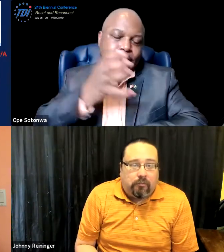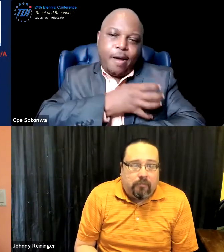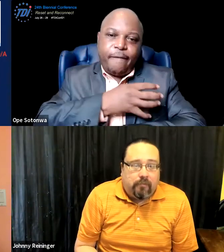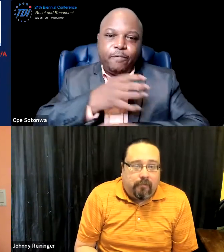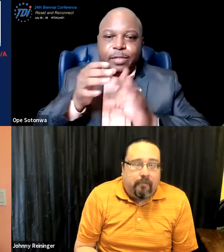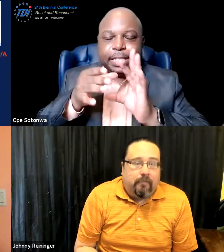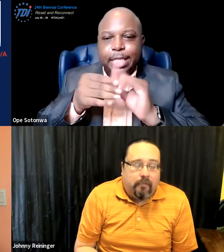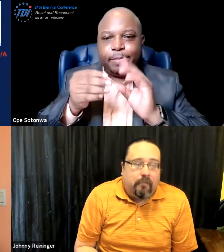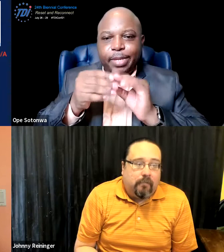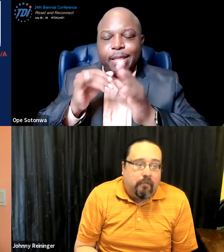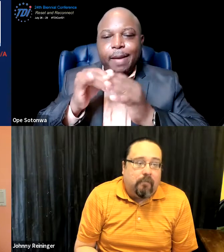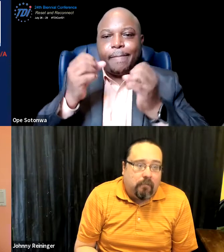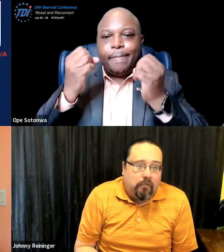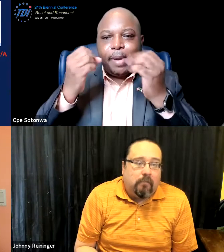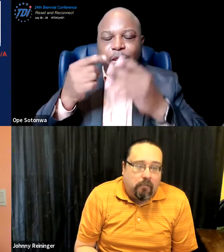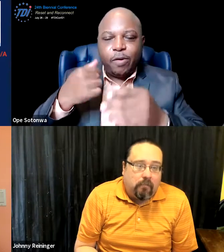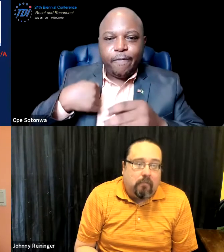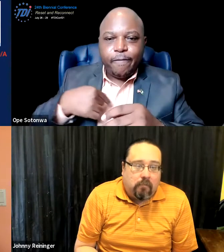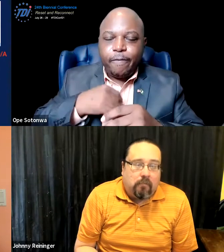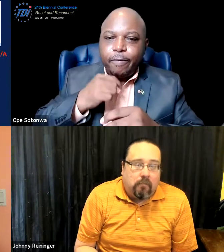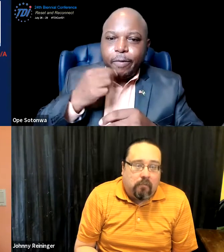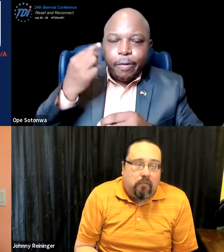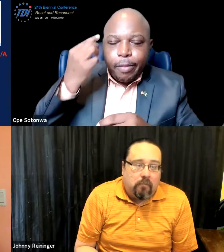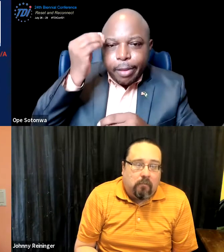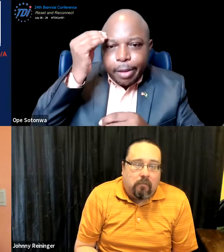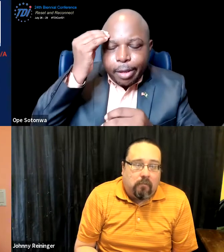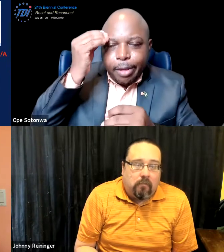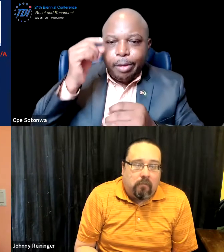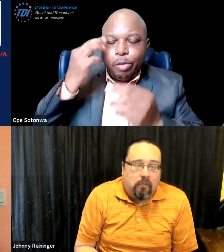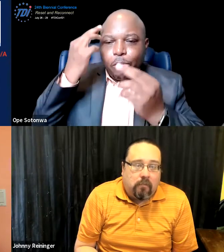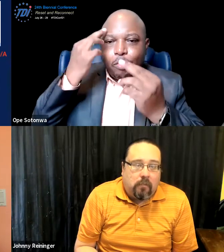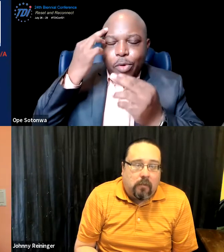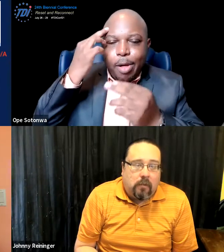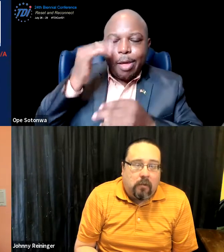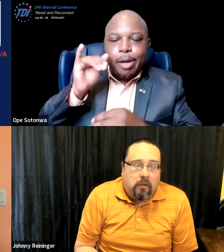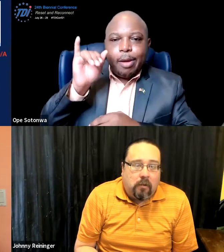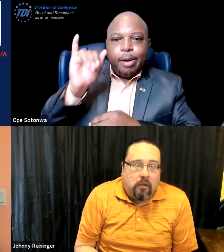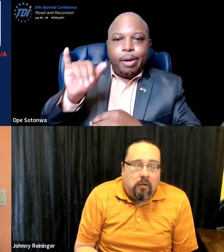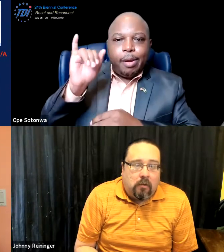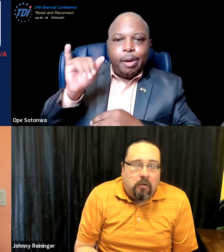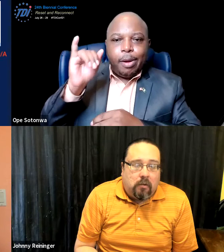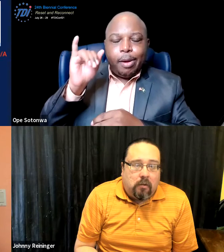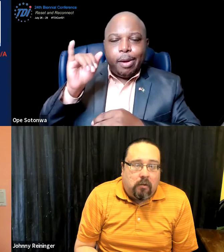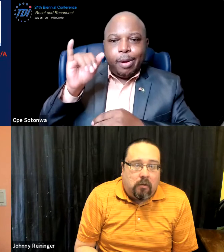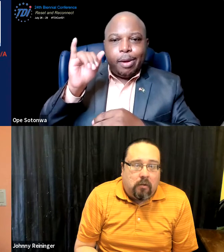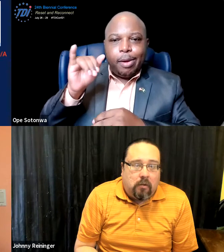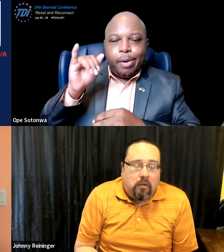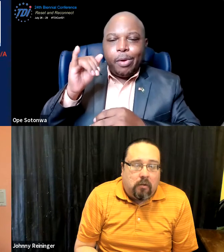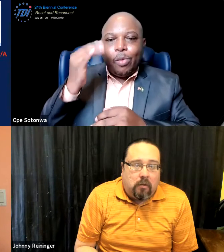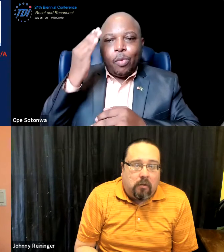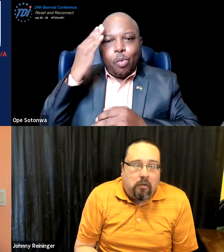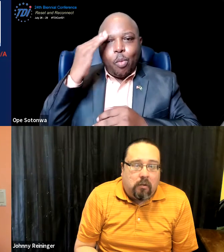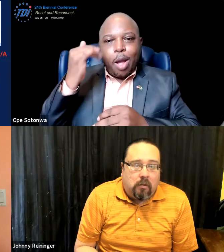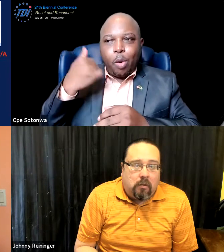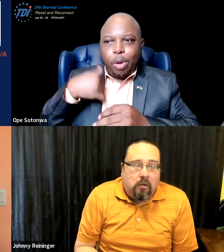I mean, wow. I mean, that clip right there is so powerful. And it really just shows us we don't really think about those little things, those